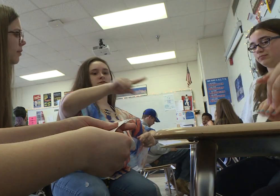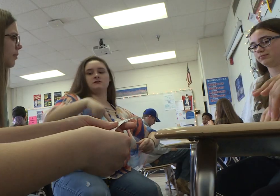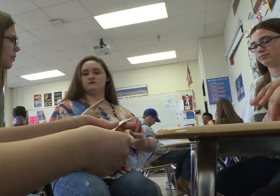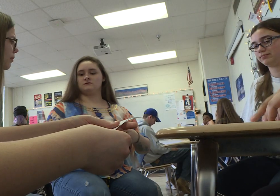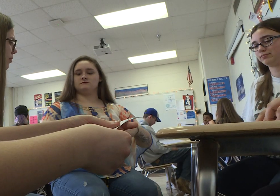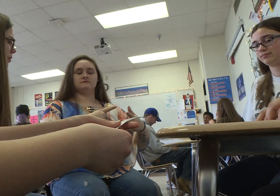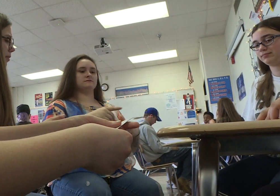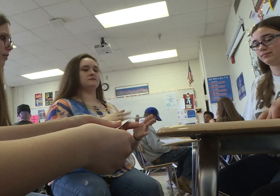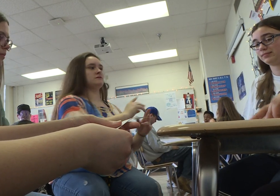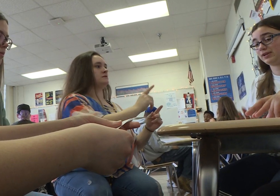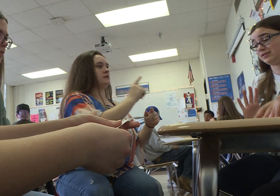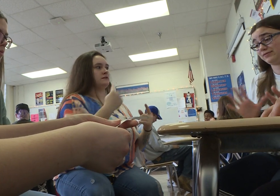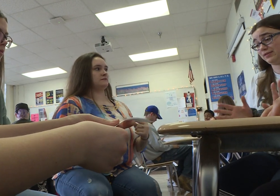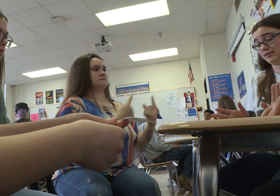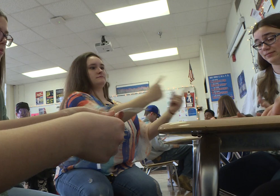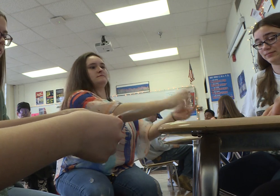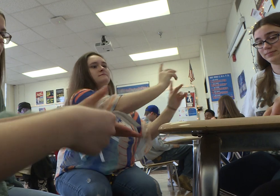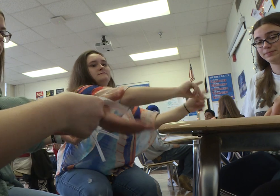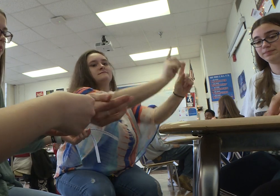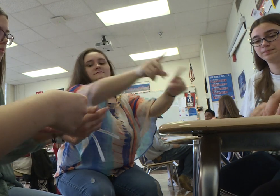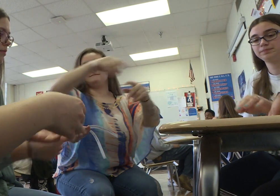And yet the conversation never stops.